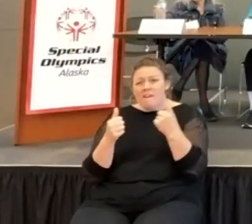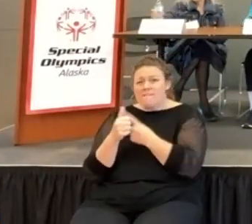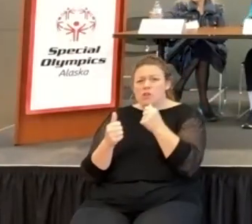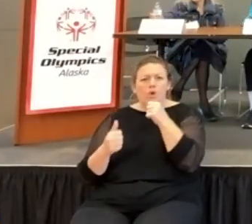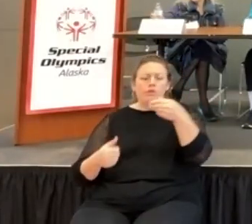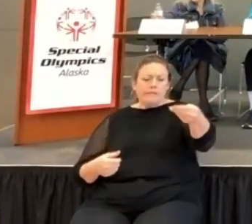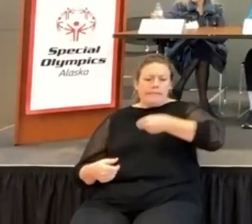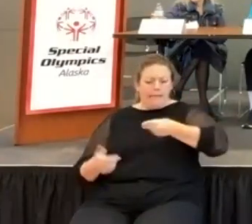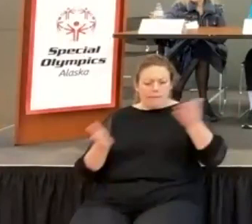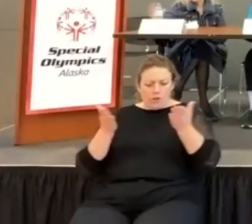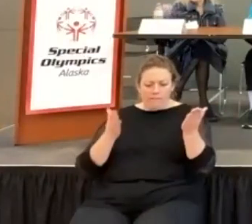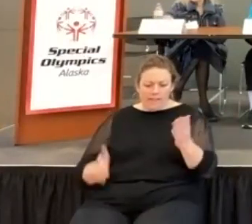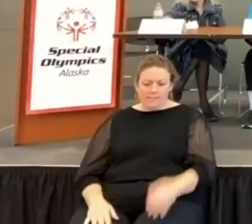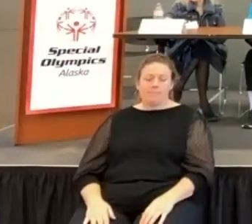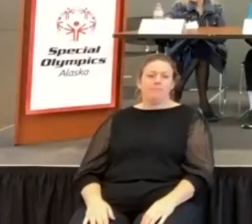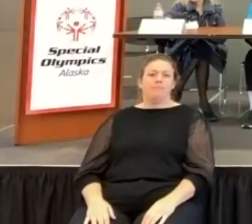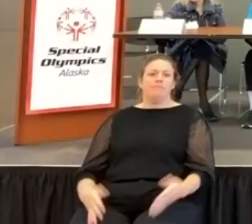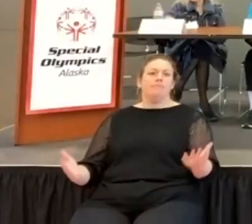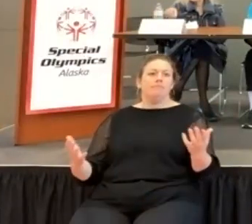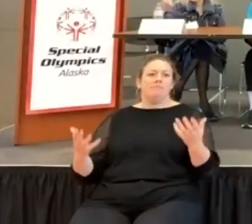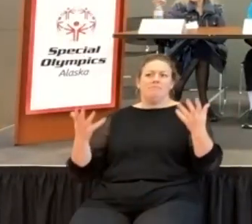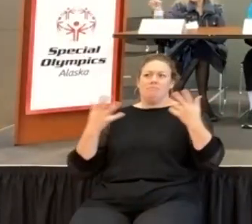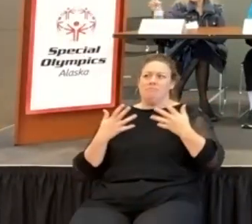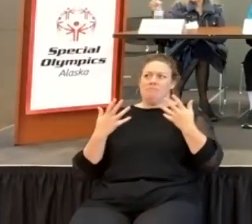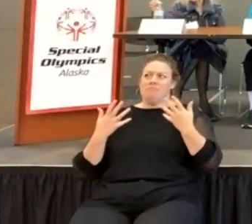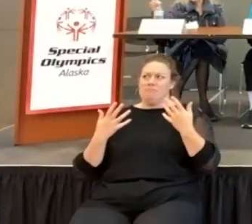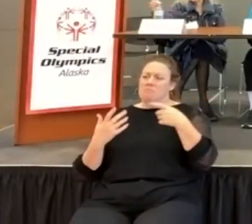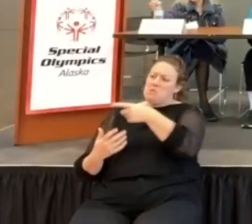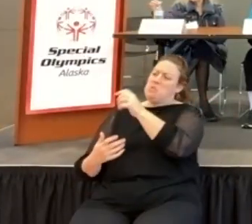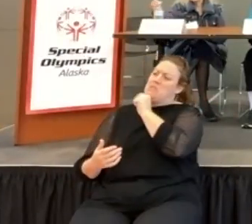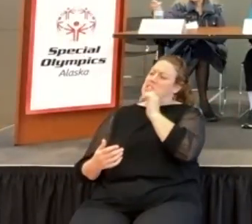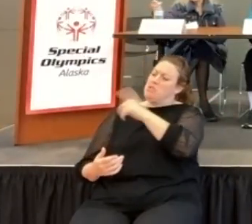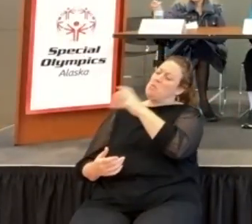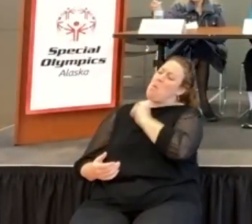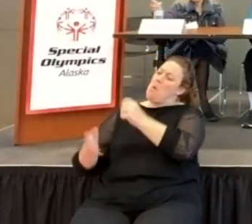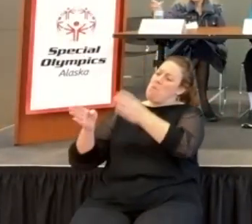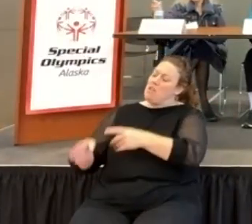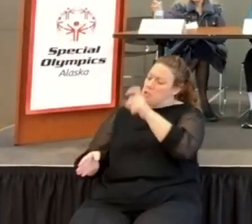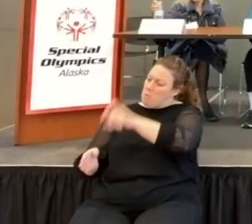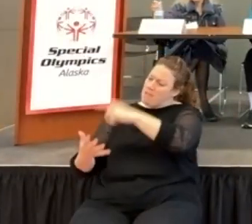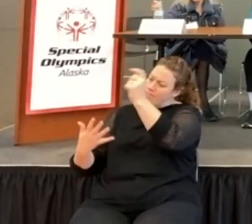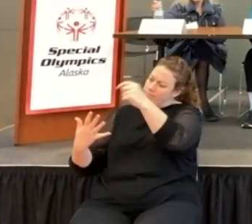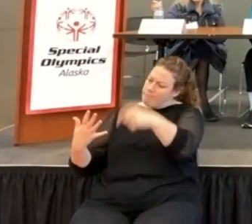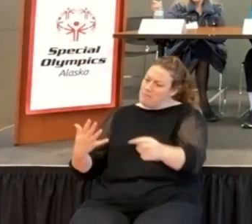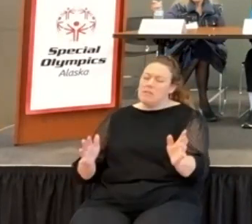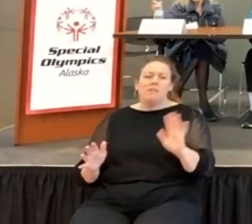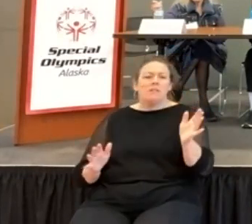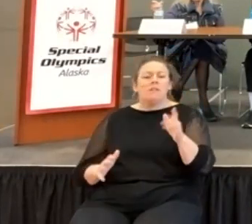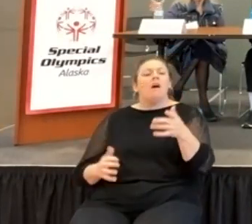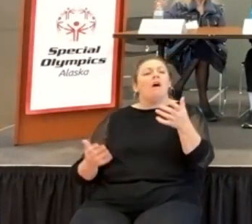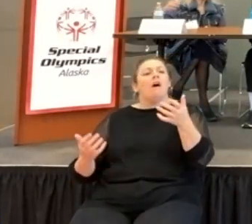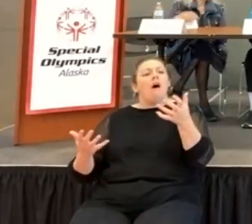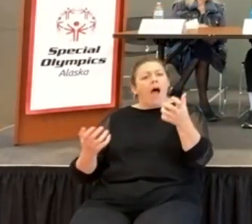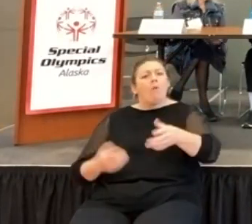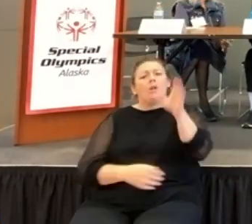service because, oh, you're older. Oh, you're a senior citizen, so you must do this. I would like to see them listen to